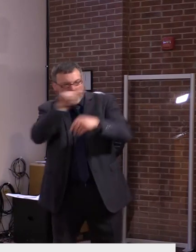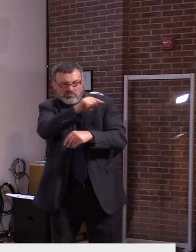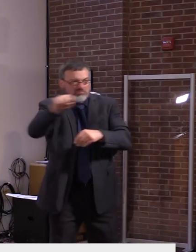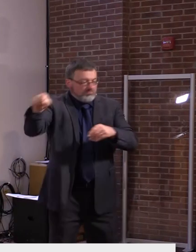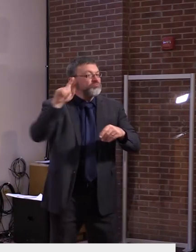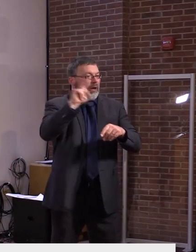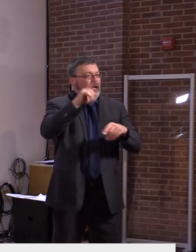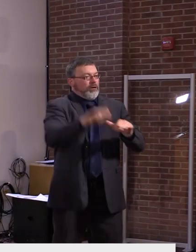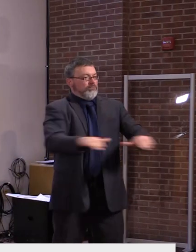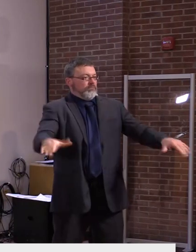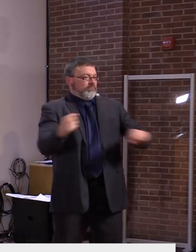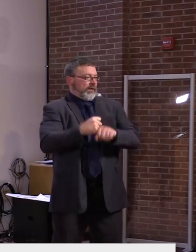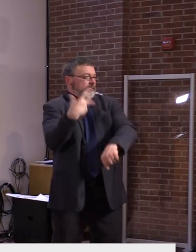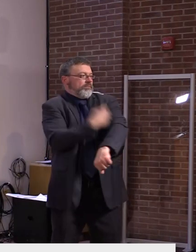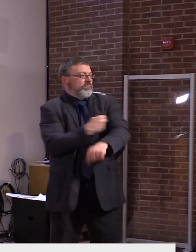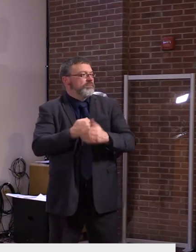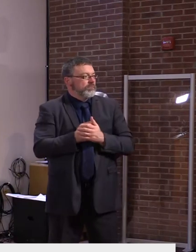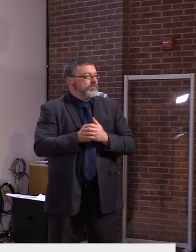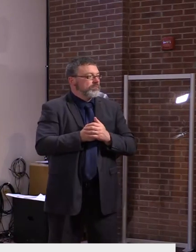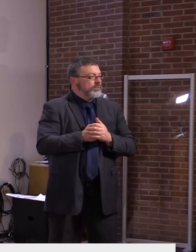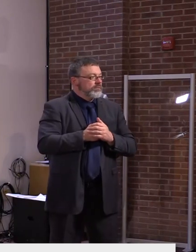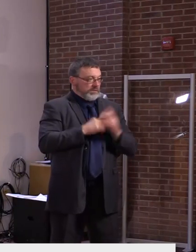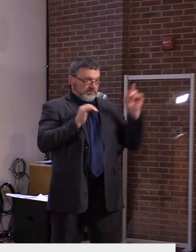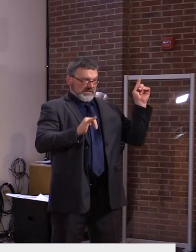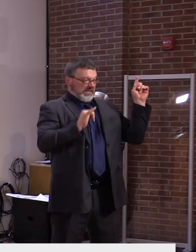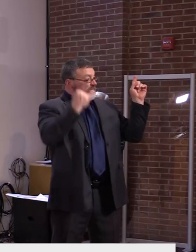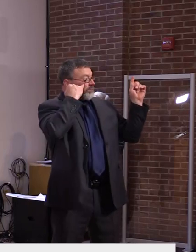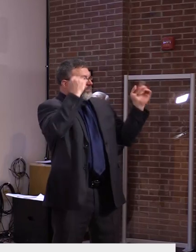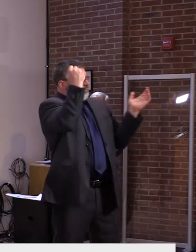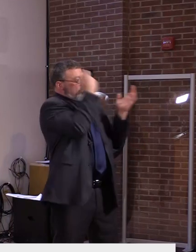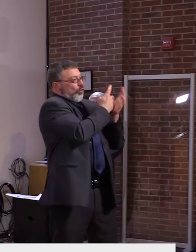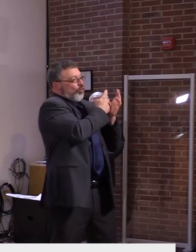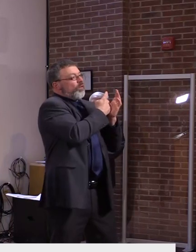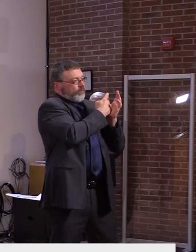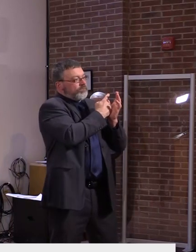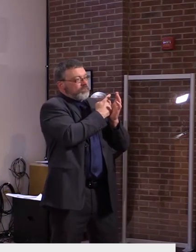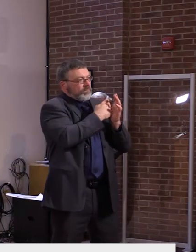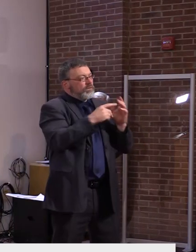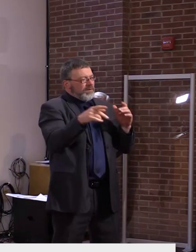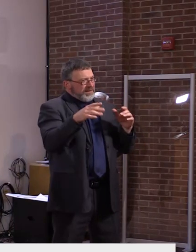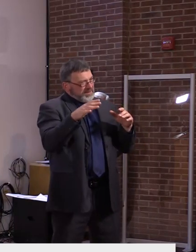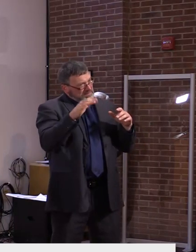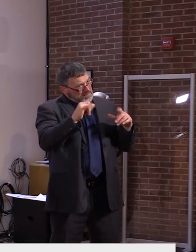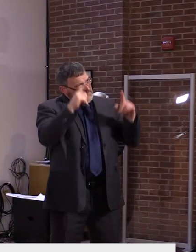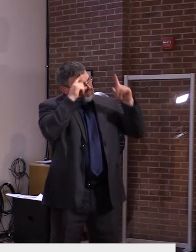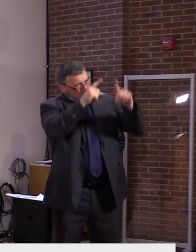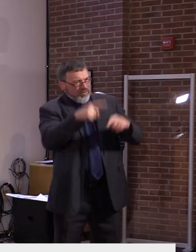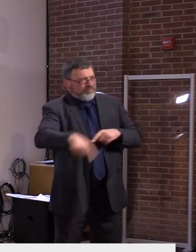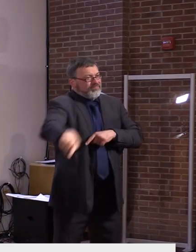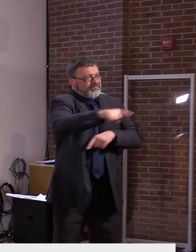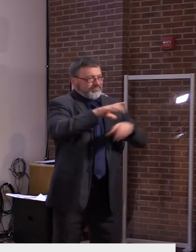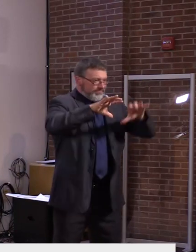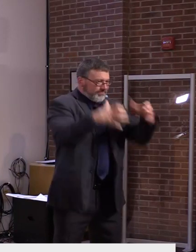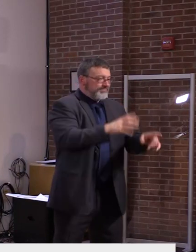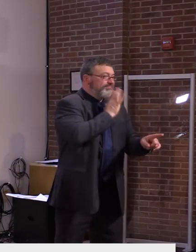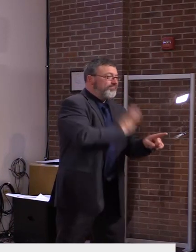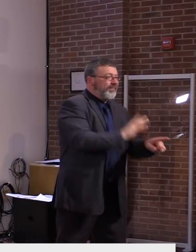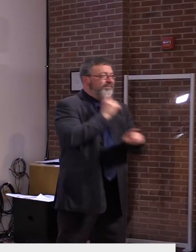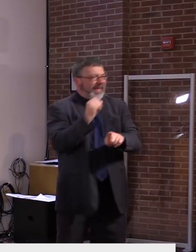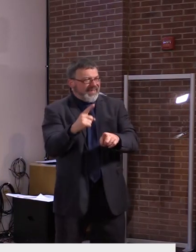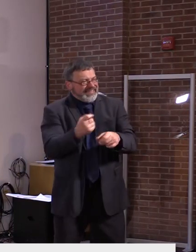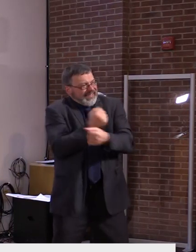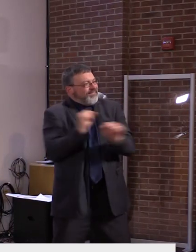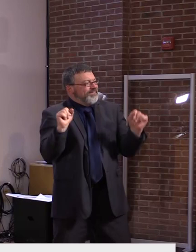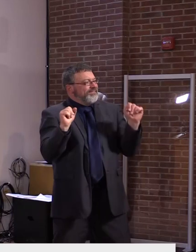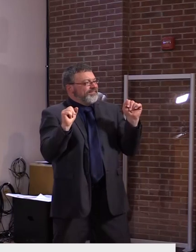COVID-19 vaccine will help keep these young Vermonters safe and healthy, protect those around them, and help them live